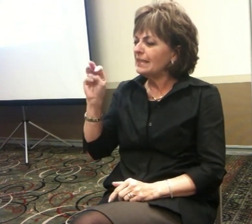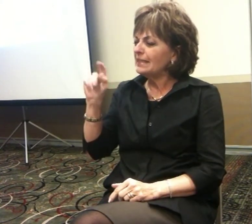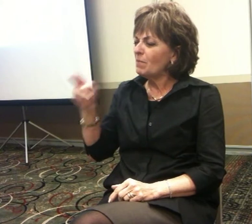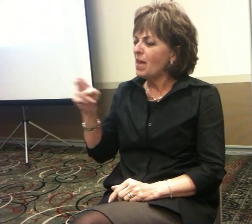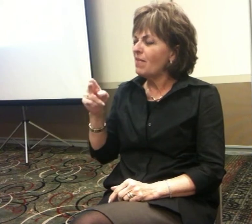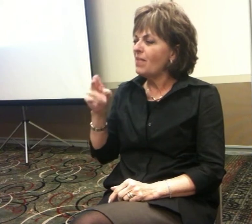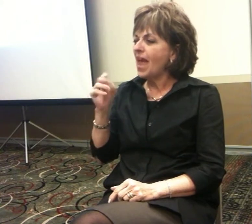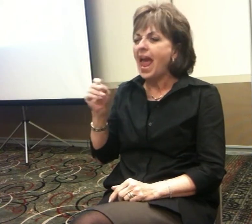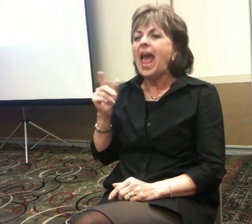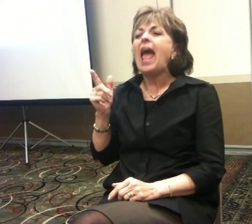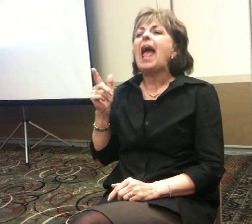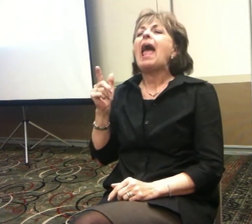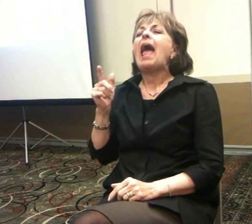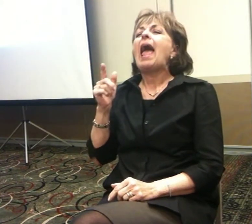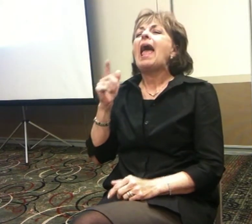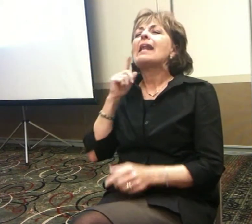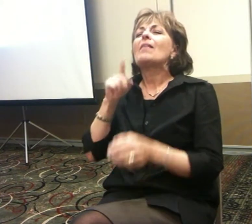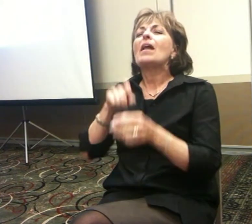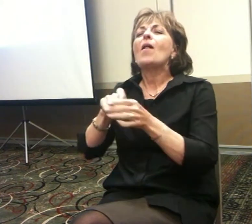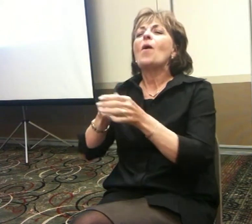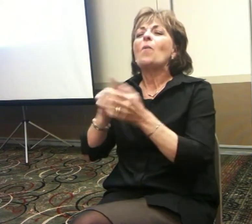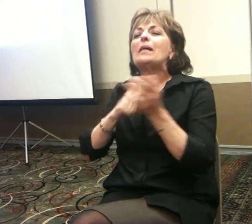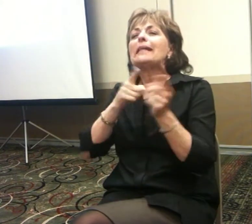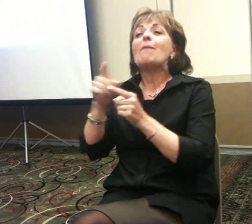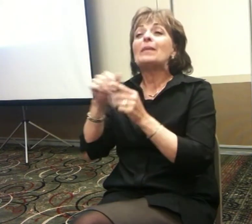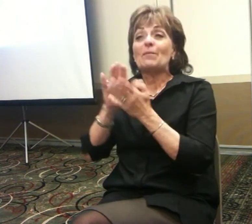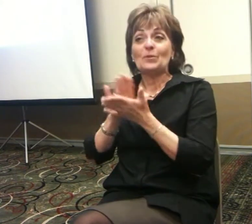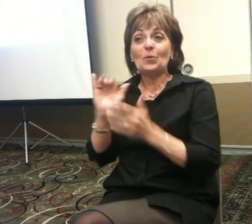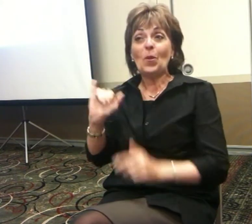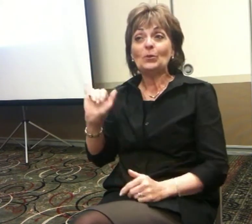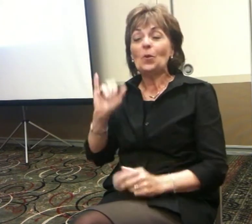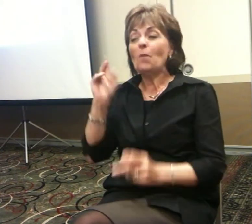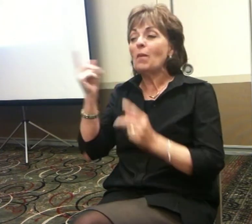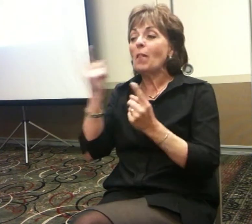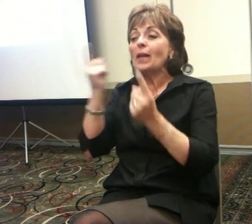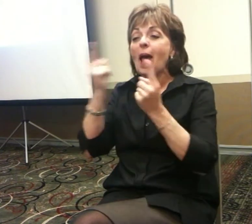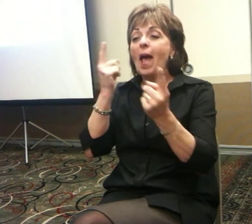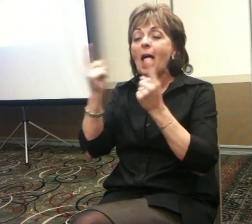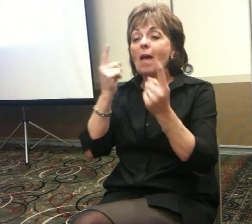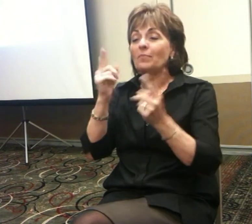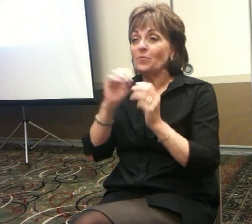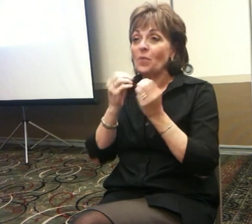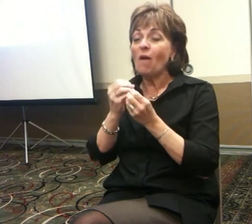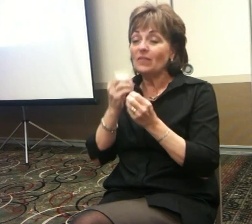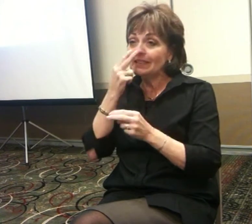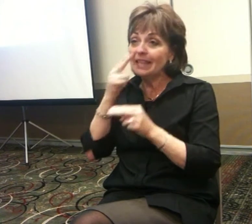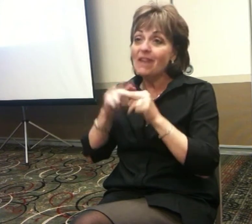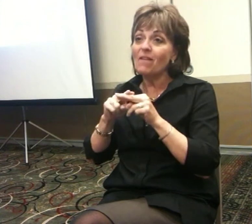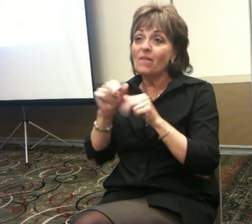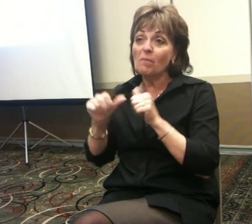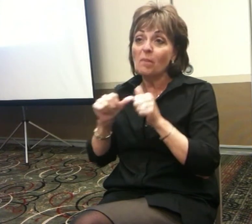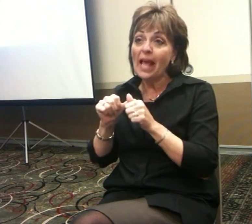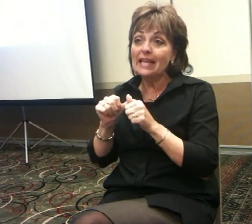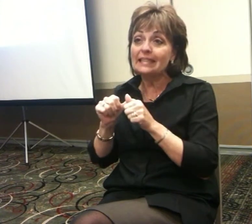what's going on in the school. People come in and say, hi. The office is actually kind of a fun place to be. Nothing.